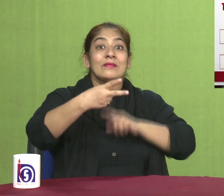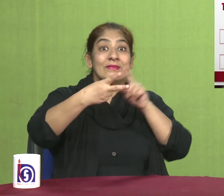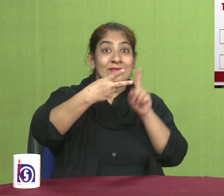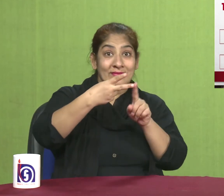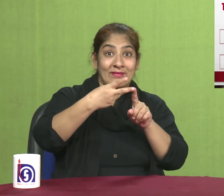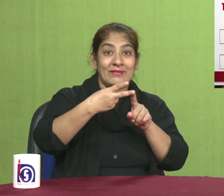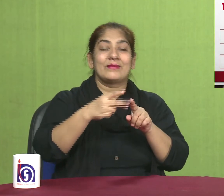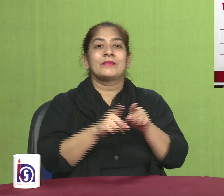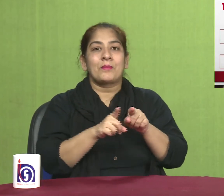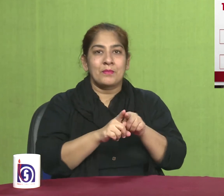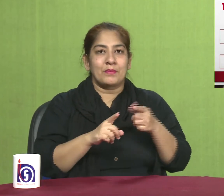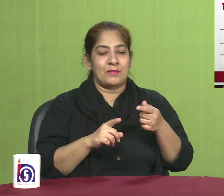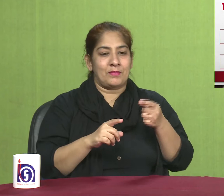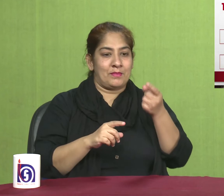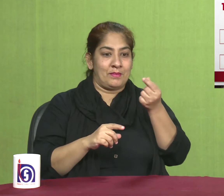The second one is